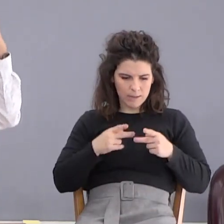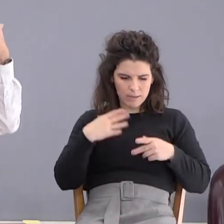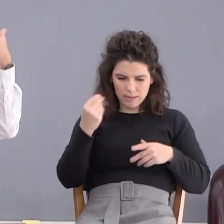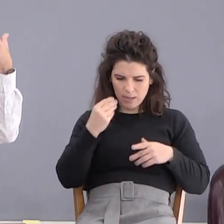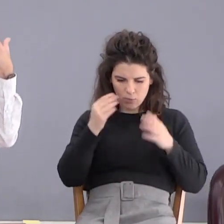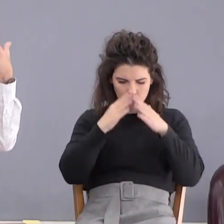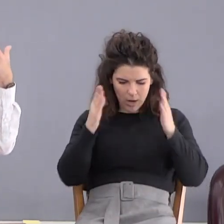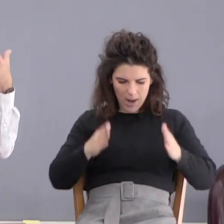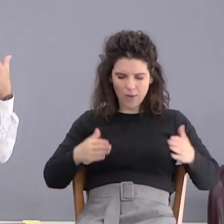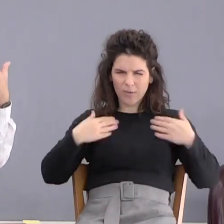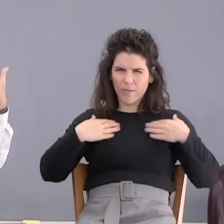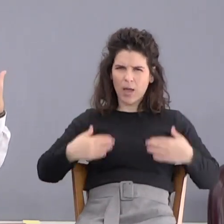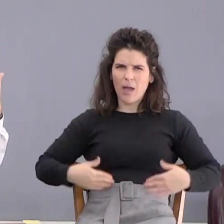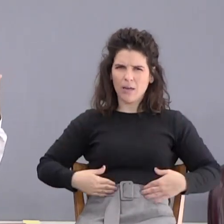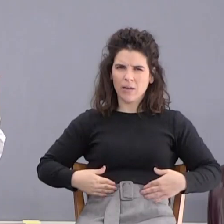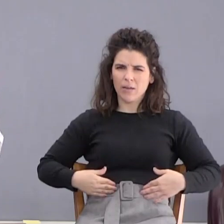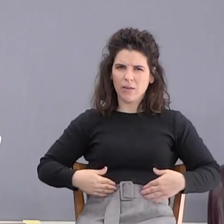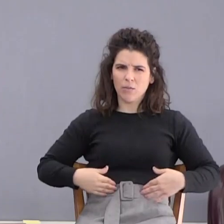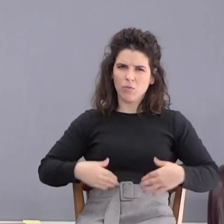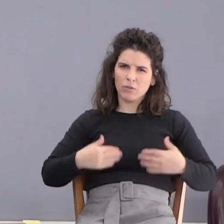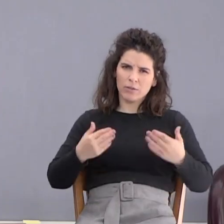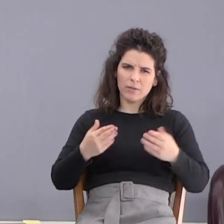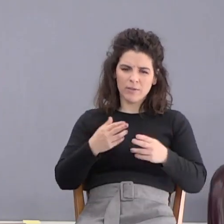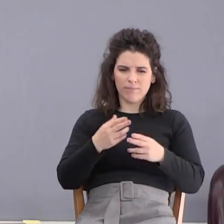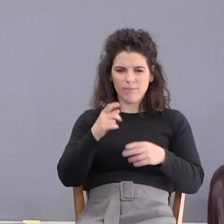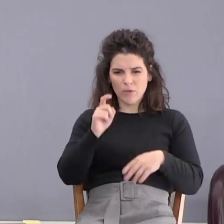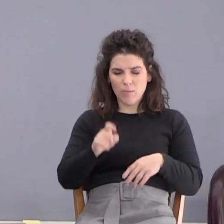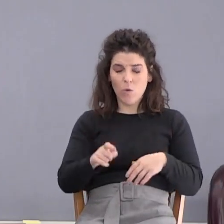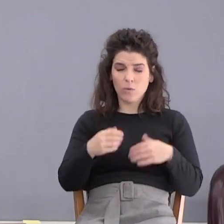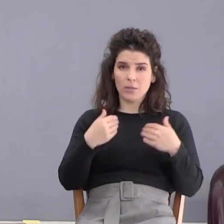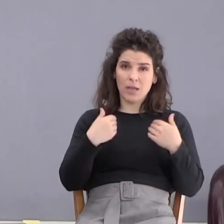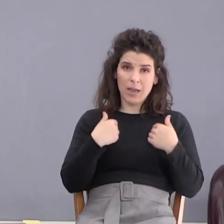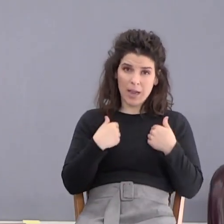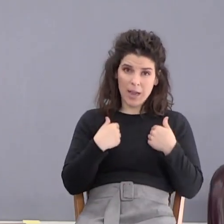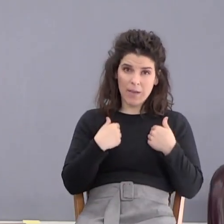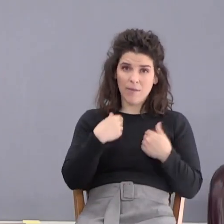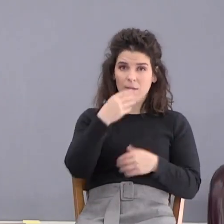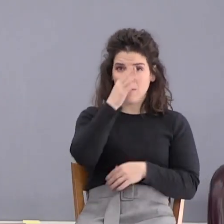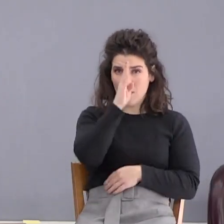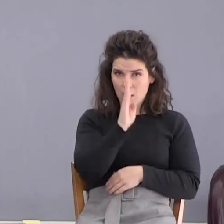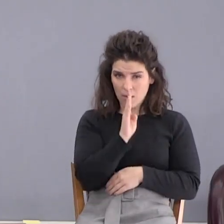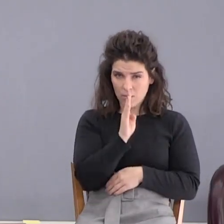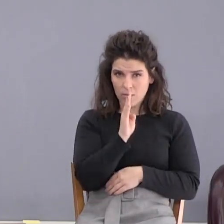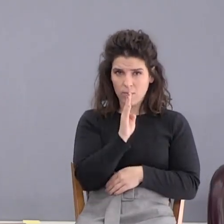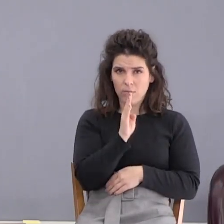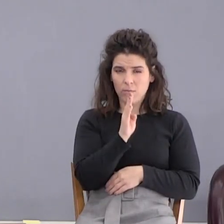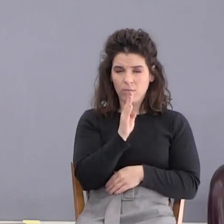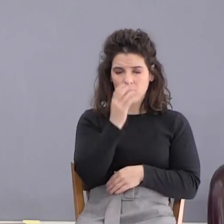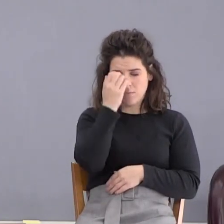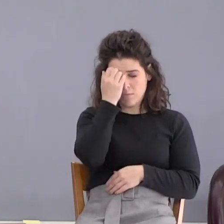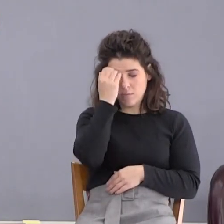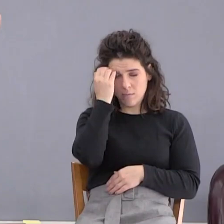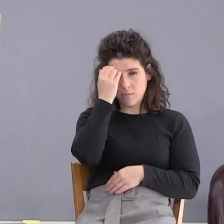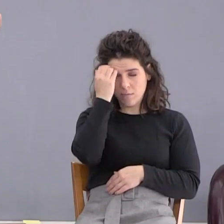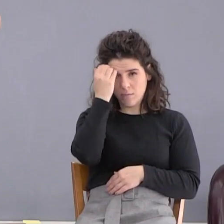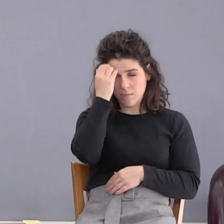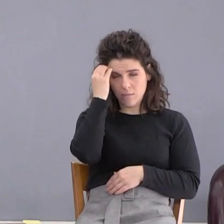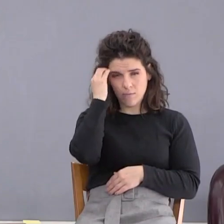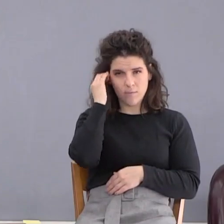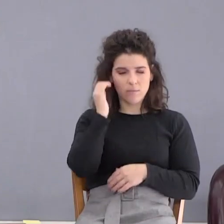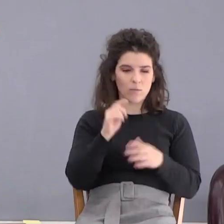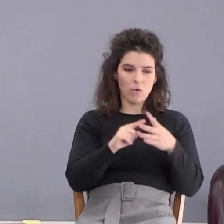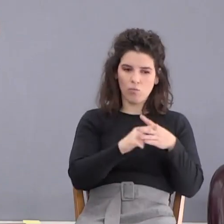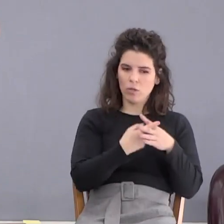outward house, which is intended to house God, right? The